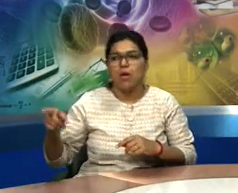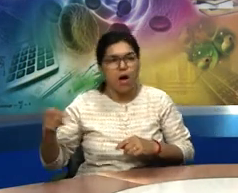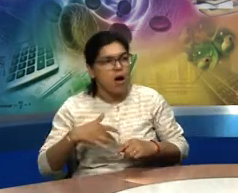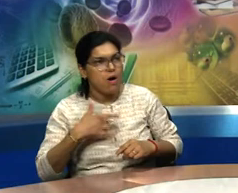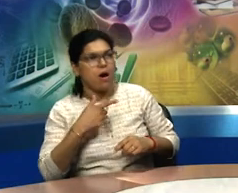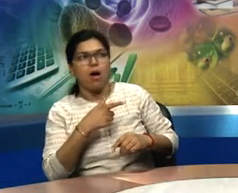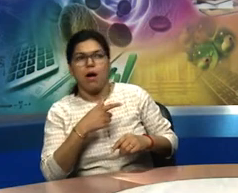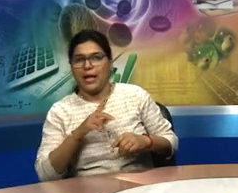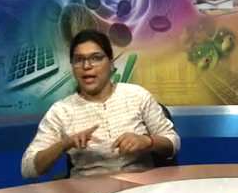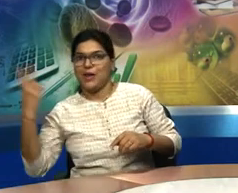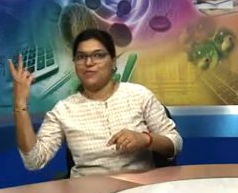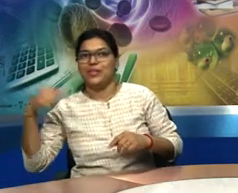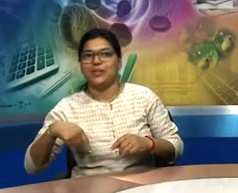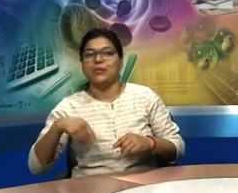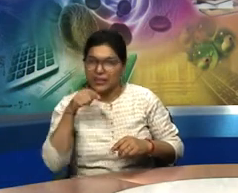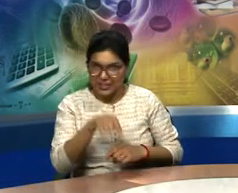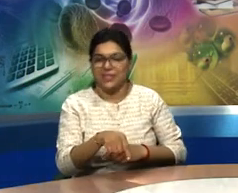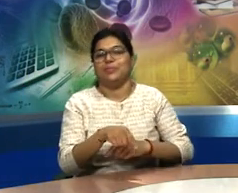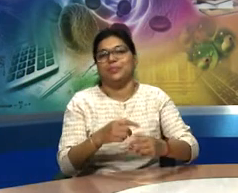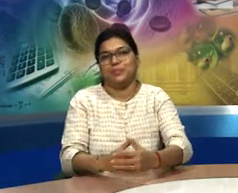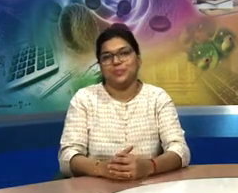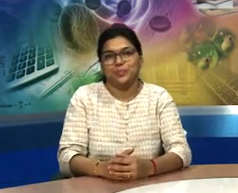that he is having a positive feeling.